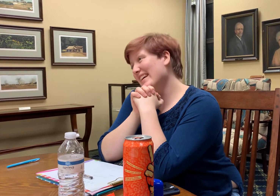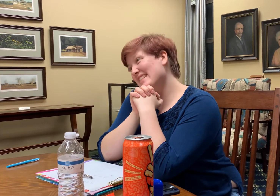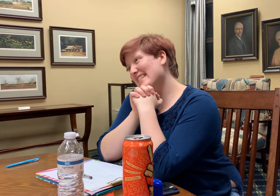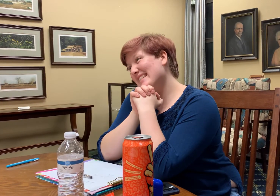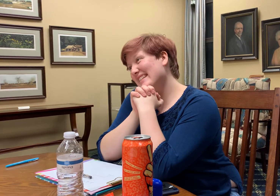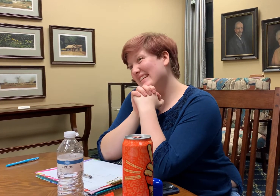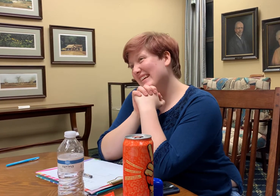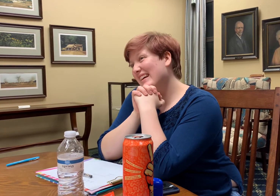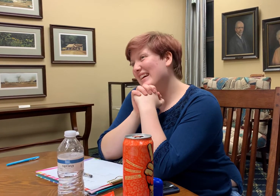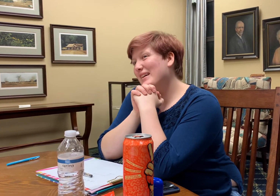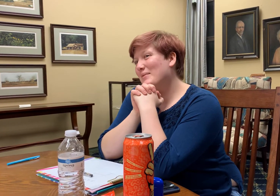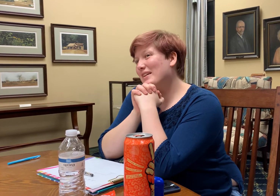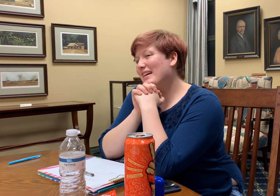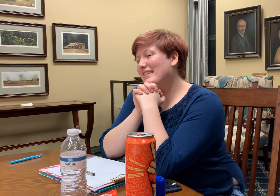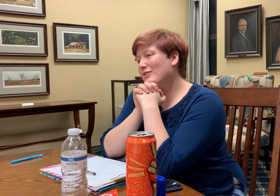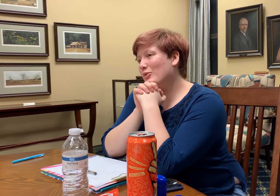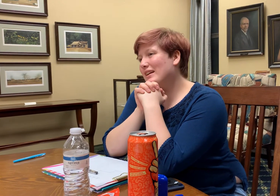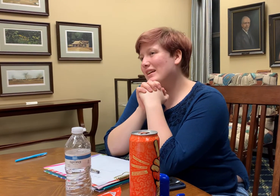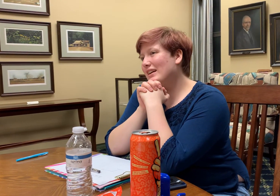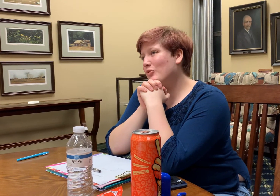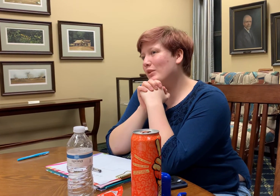this. Because if we